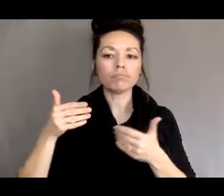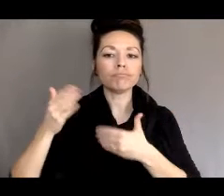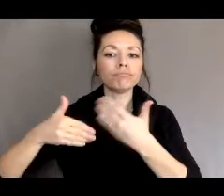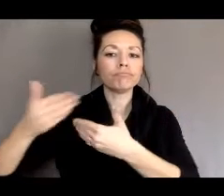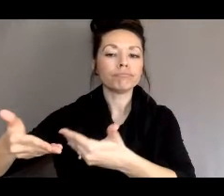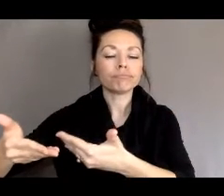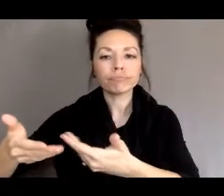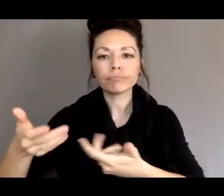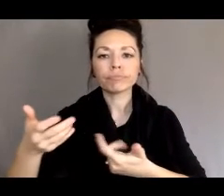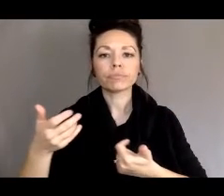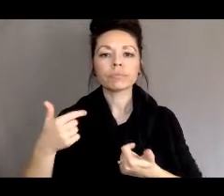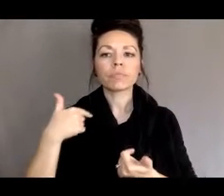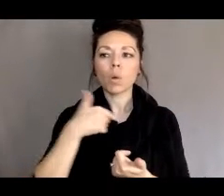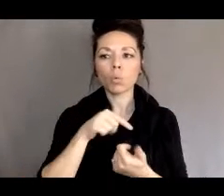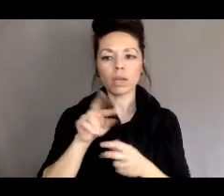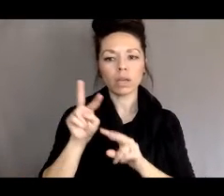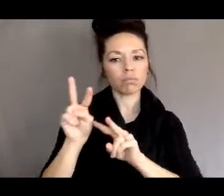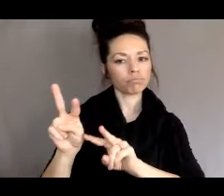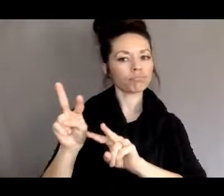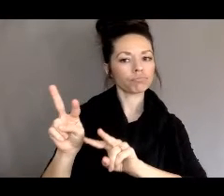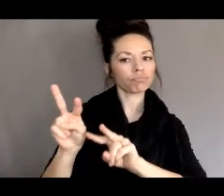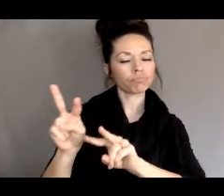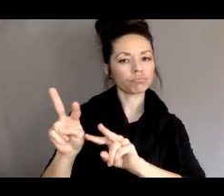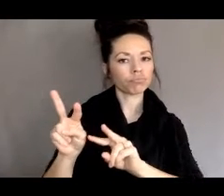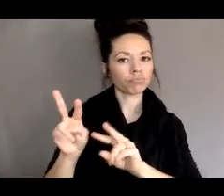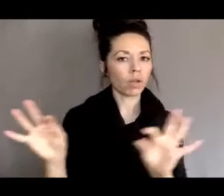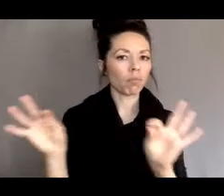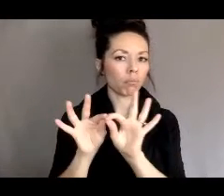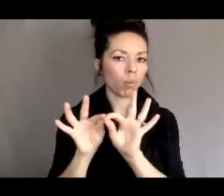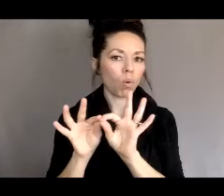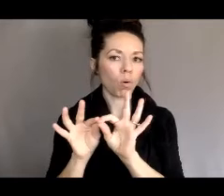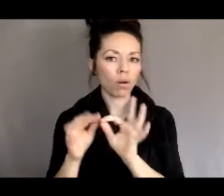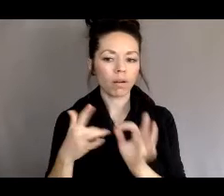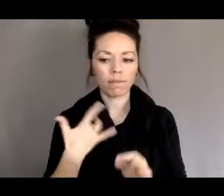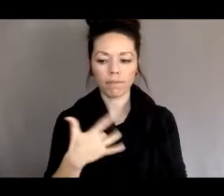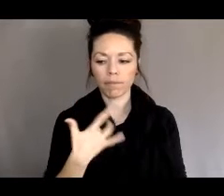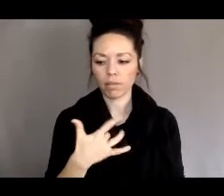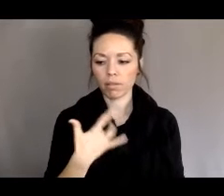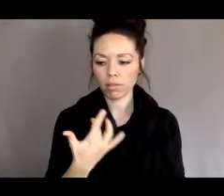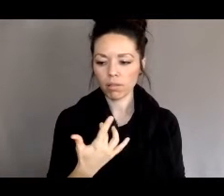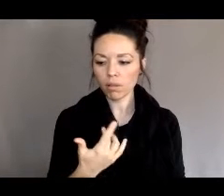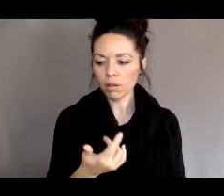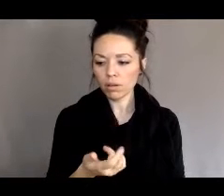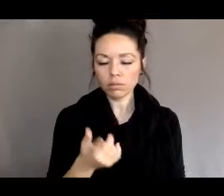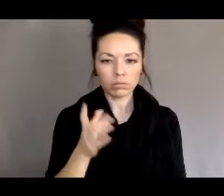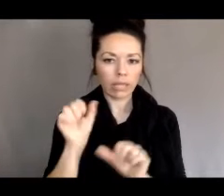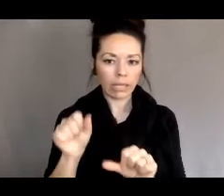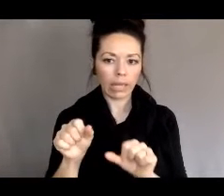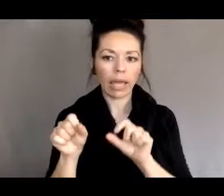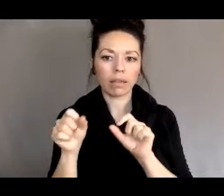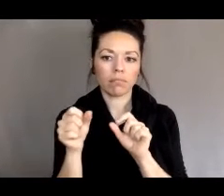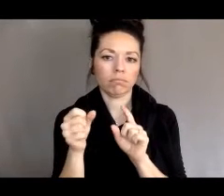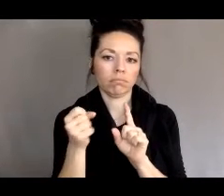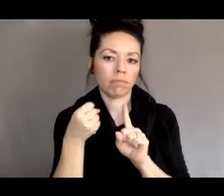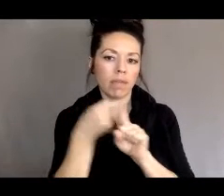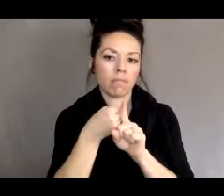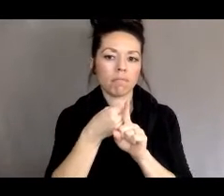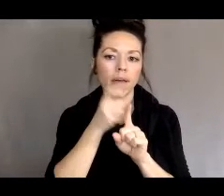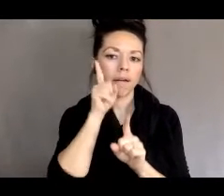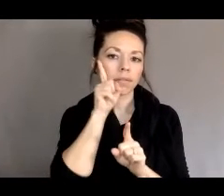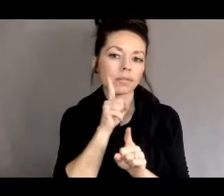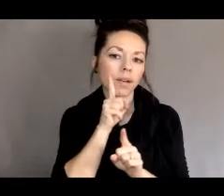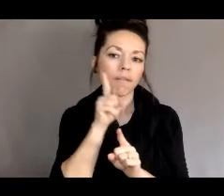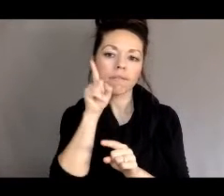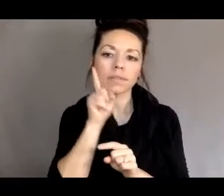bills that we're monitoring and watching that we think would have an impact on the